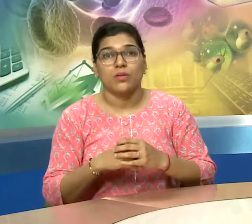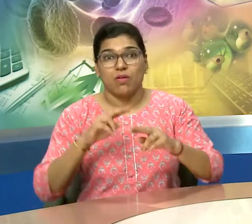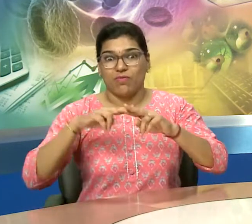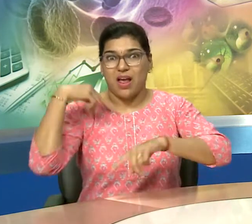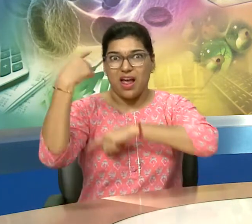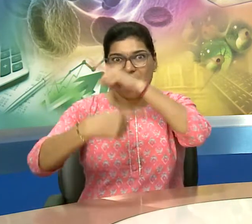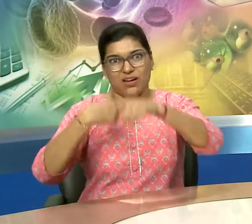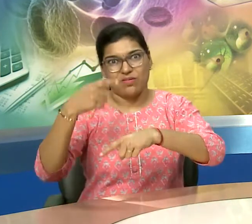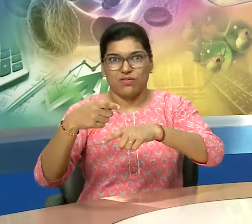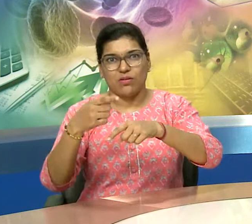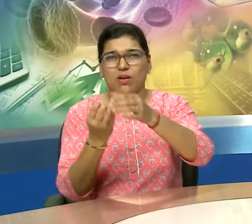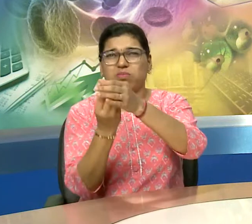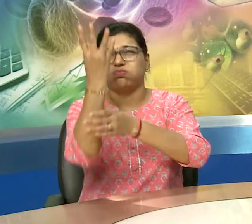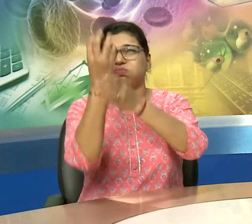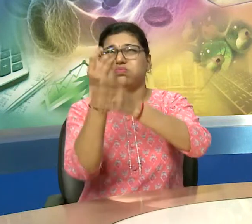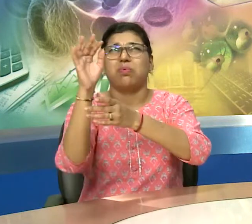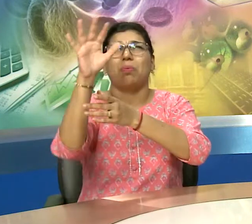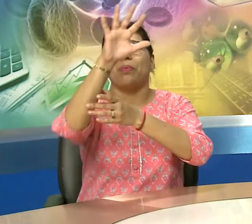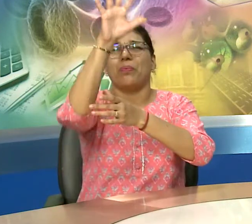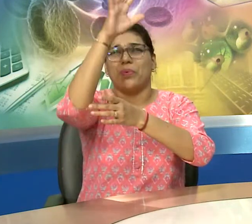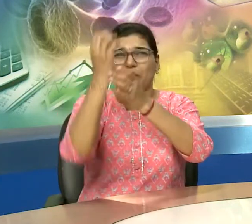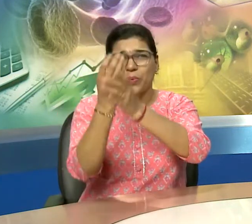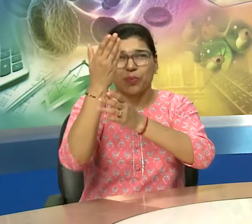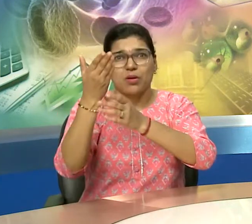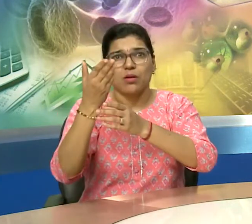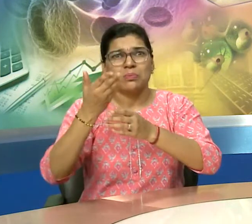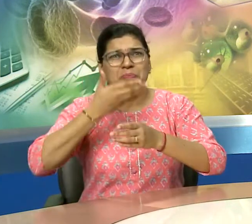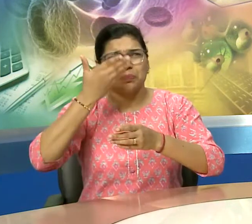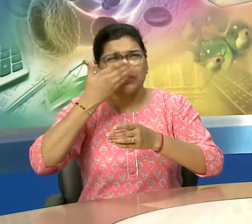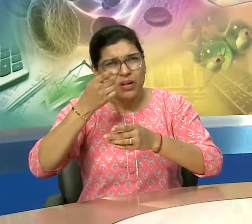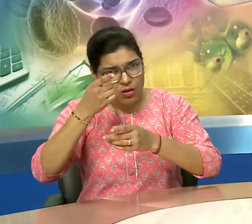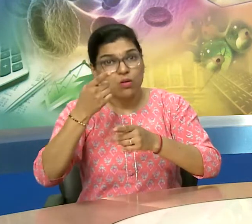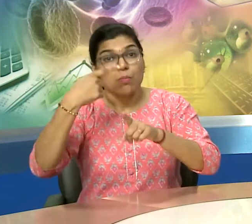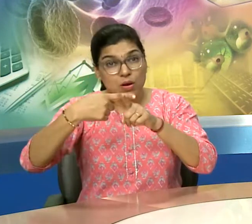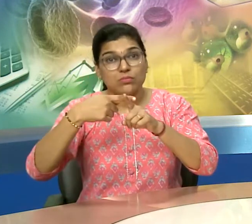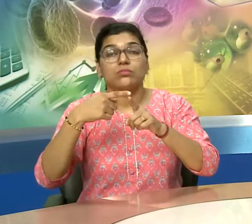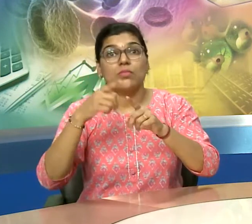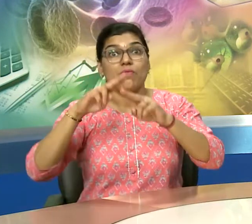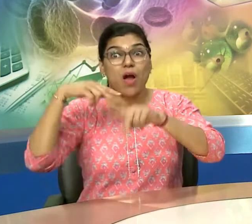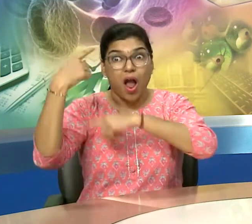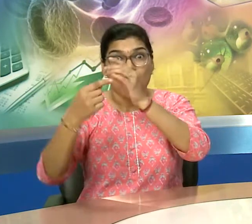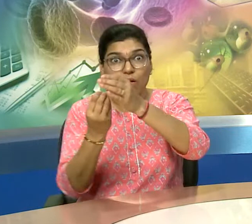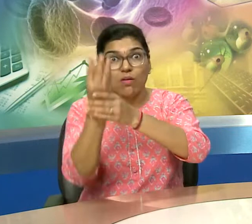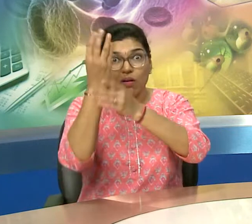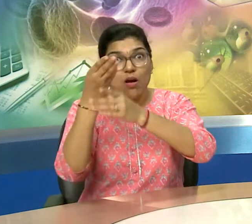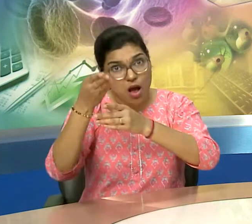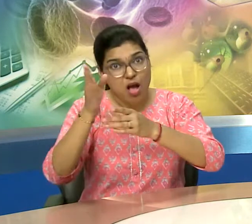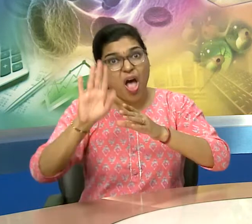So, all these gases, when these are emitted by the burning of these